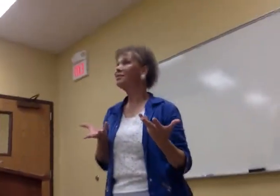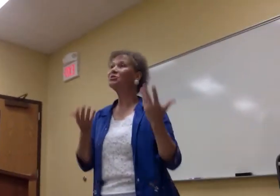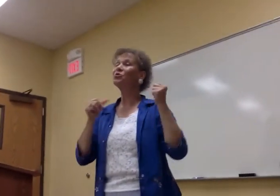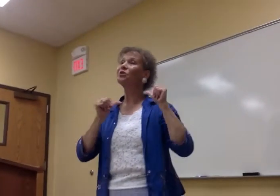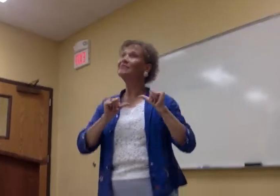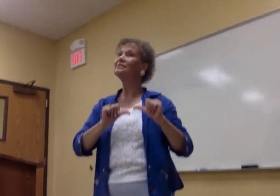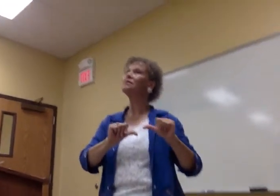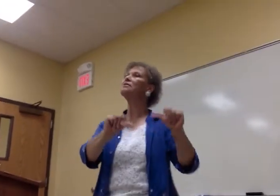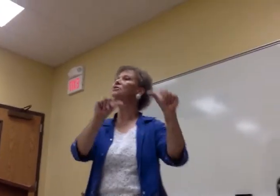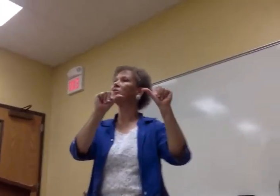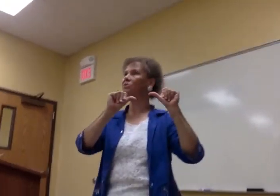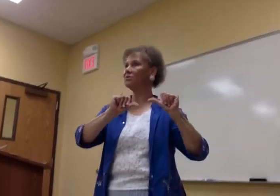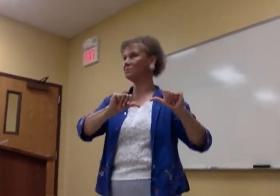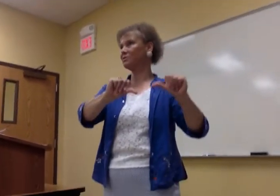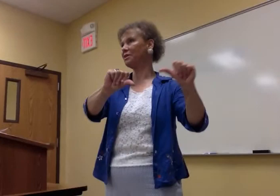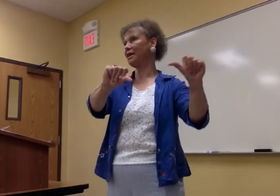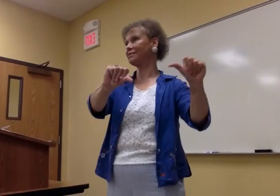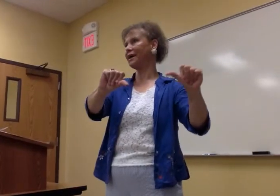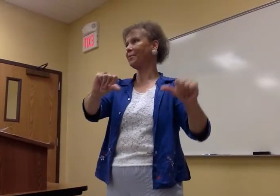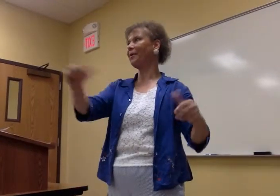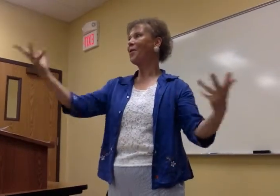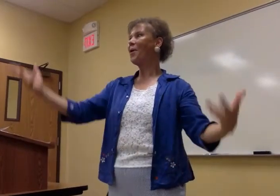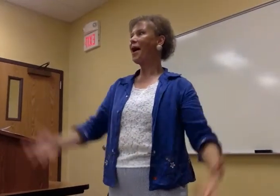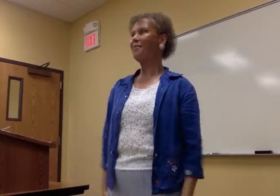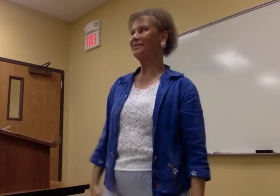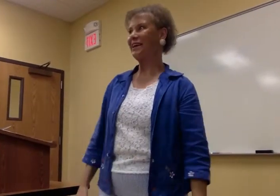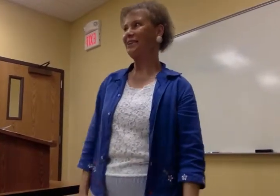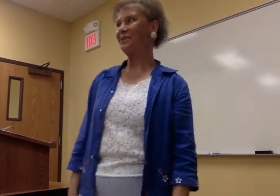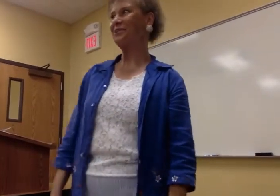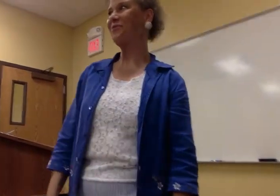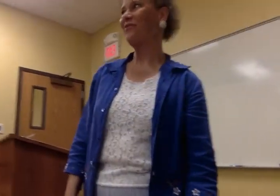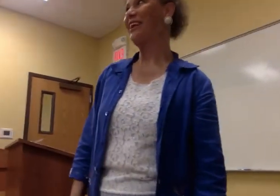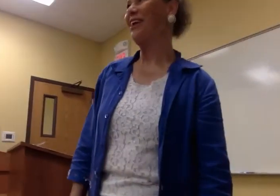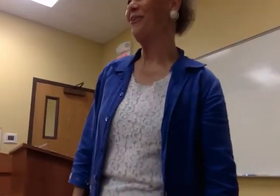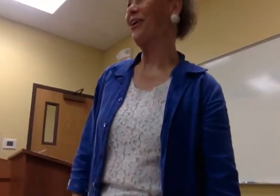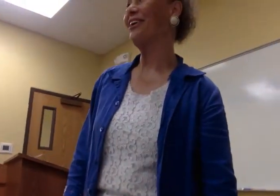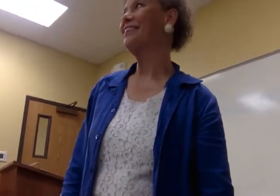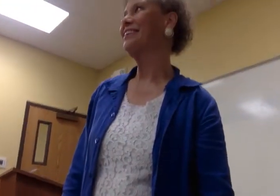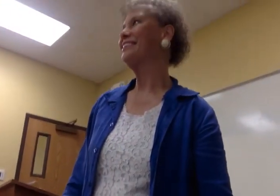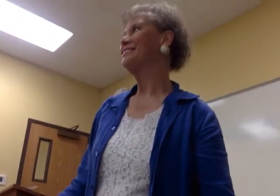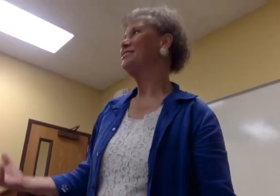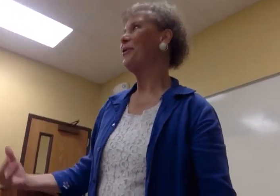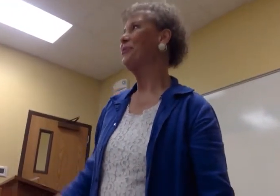for a long time. Am I saying it just funny or no? Yes? Or no?